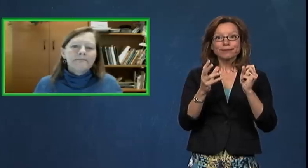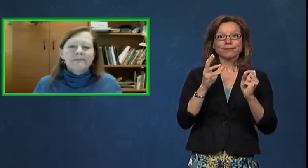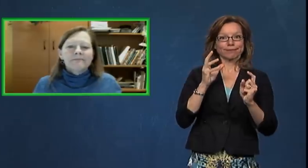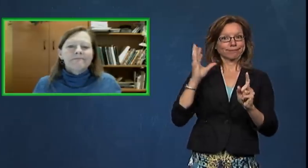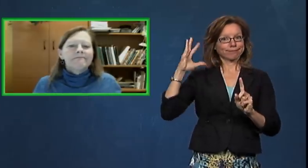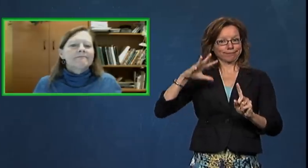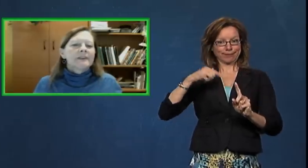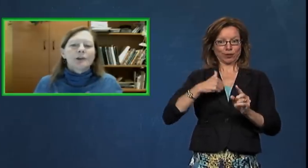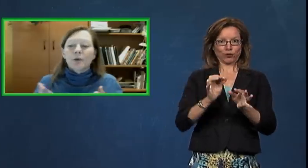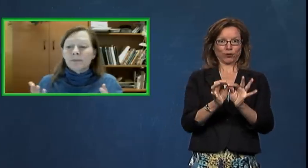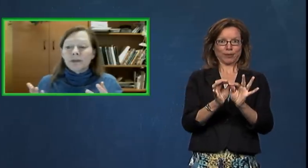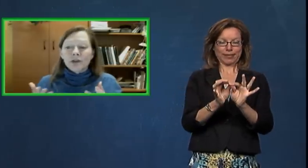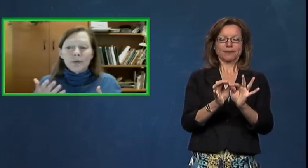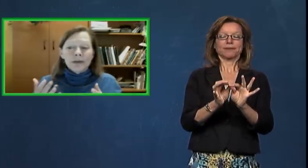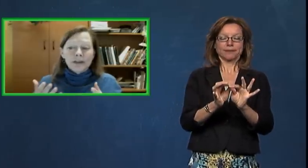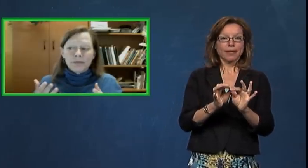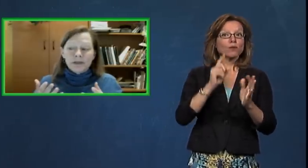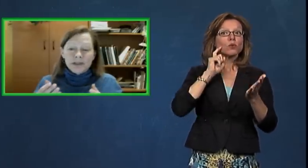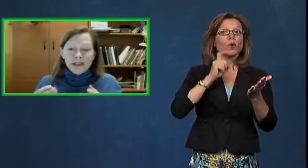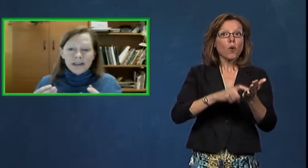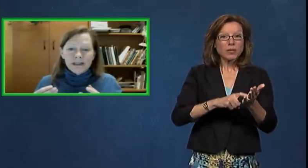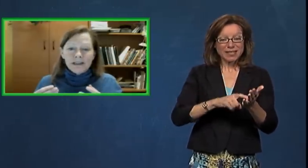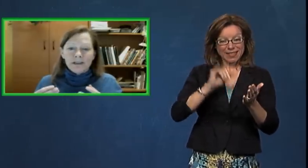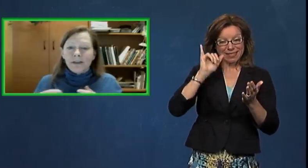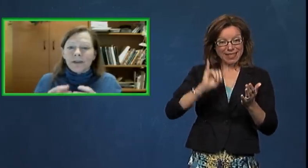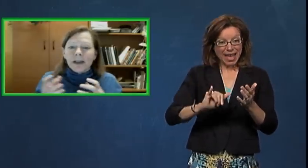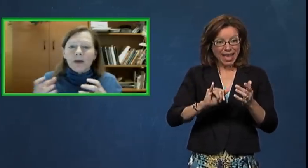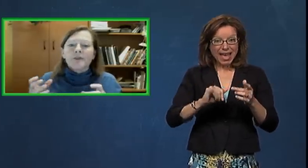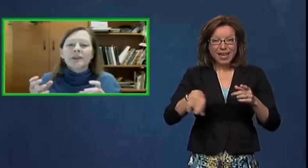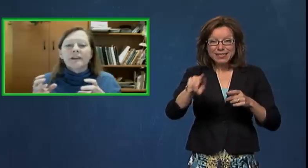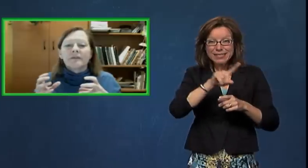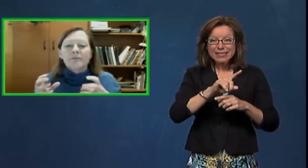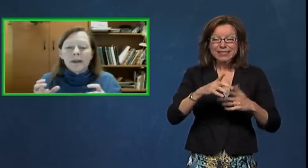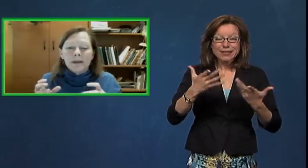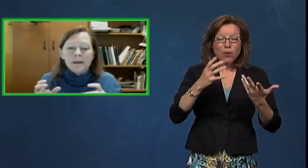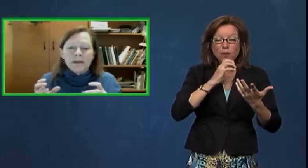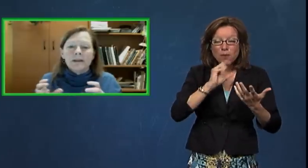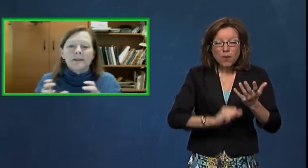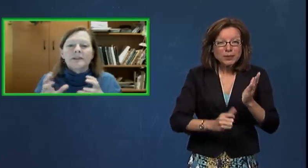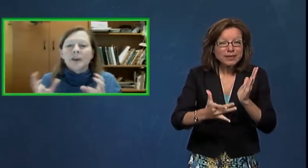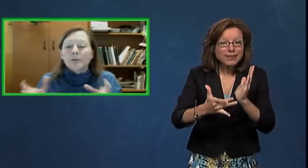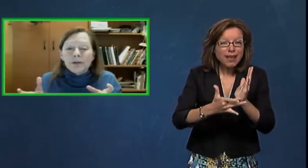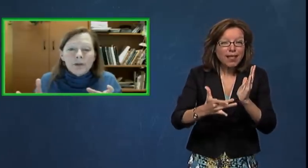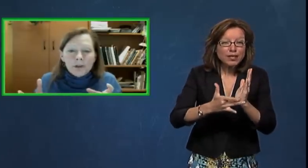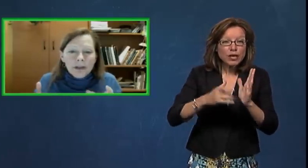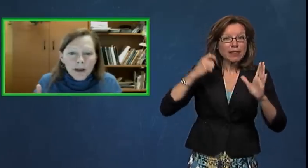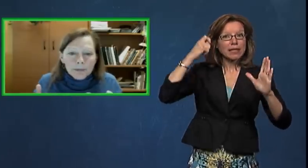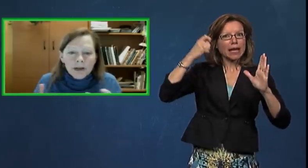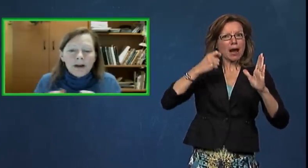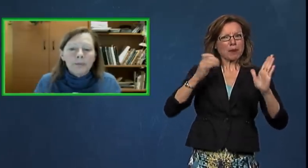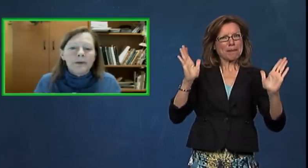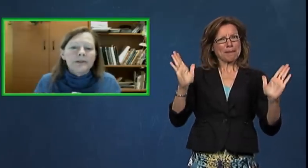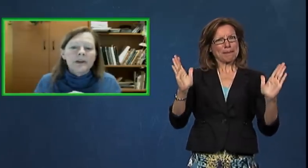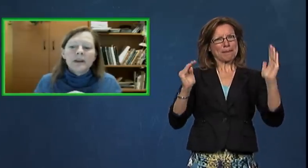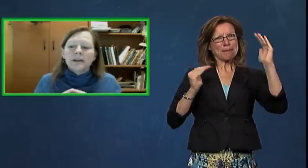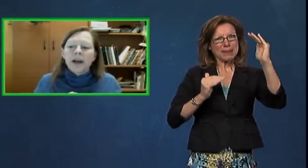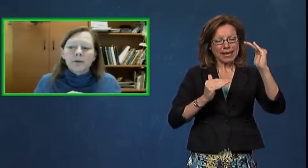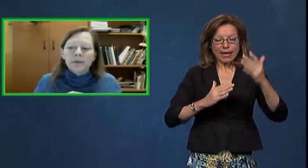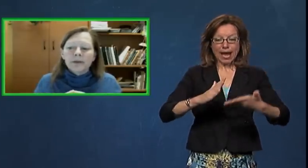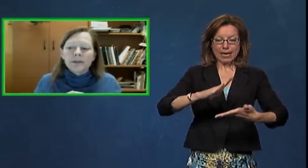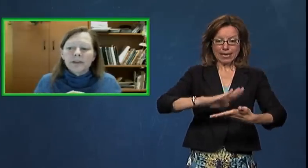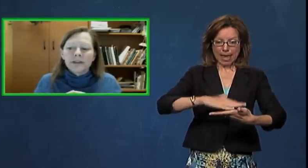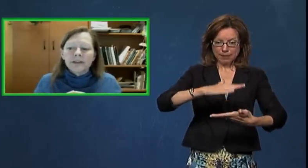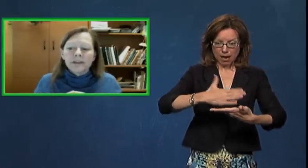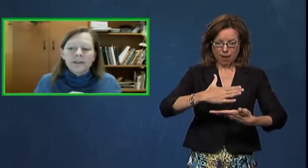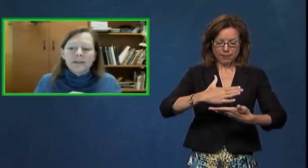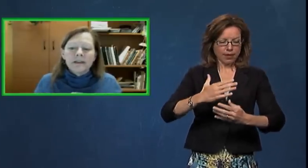see the equipment's already a bit dated and that the camera's kind of big and separate from the laptop. It's not